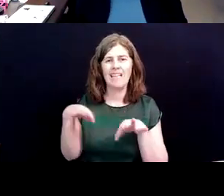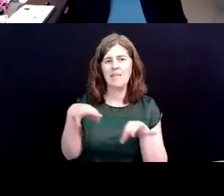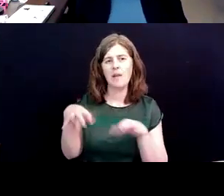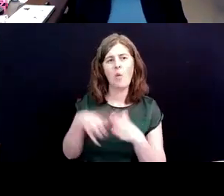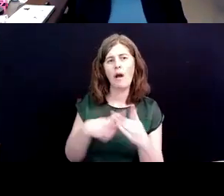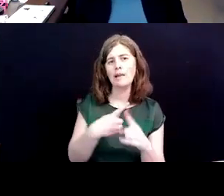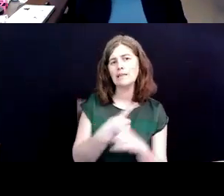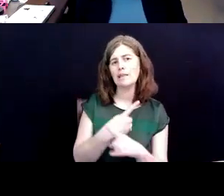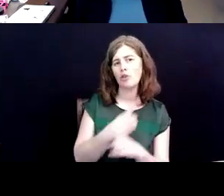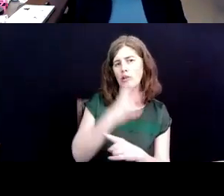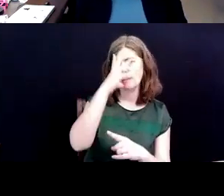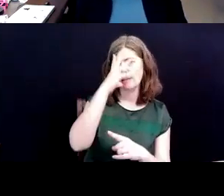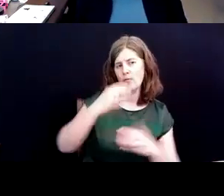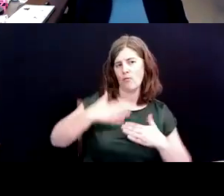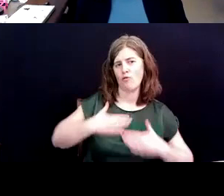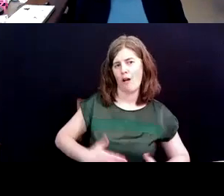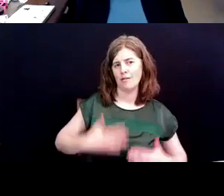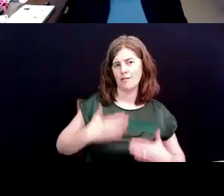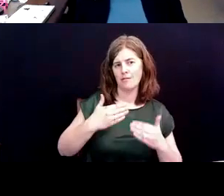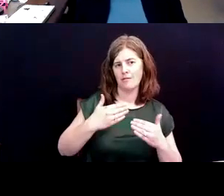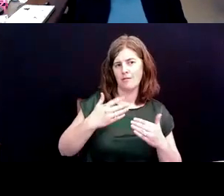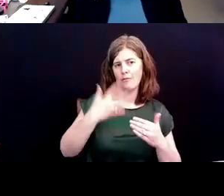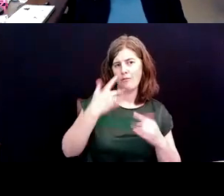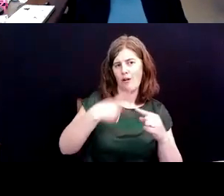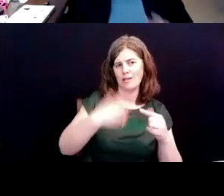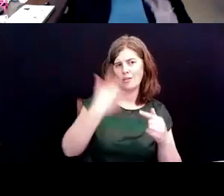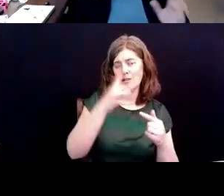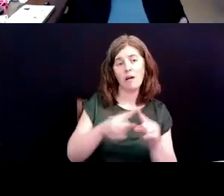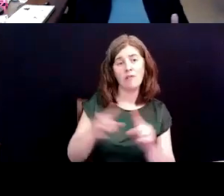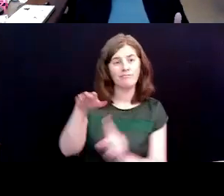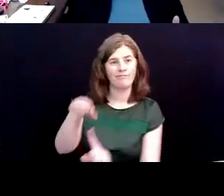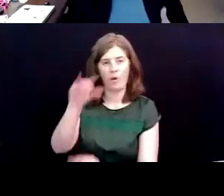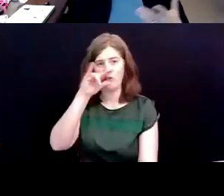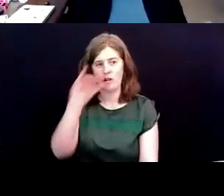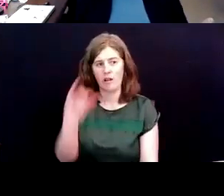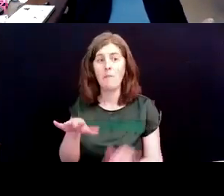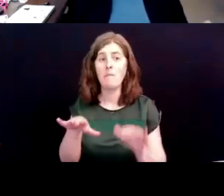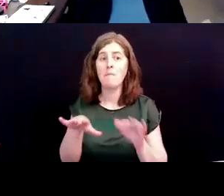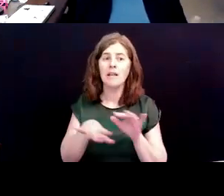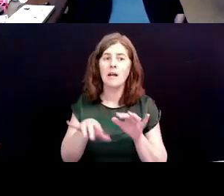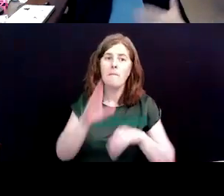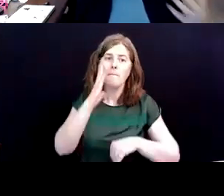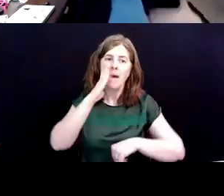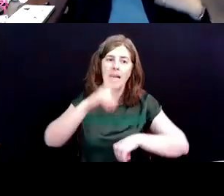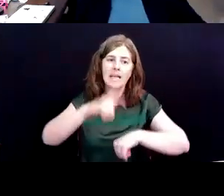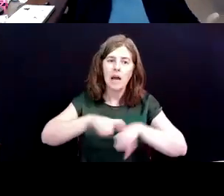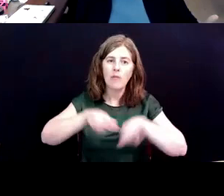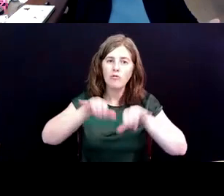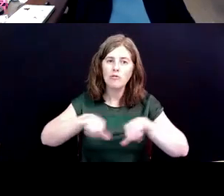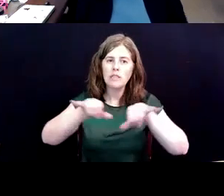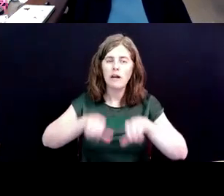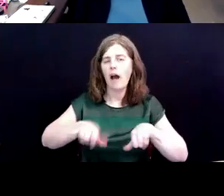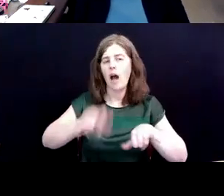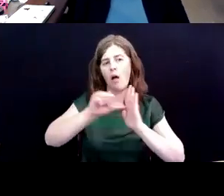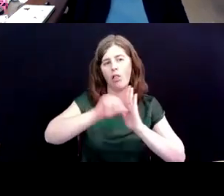a human, but particularly a child. So some basics. Thinking about bedtime routines. We've talked about that a lot, so I won't continue to beat that